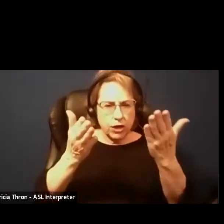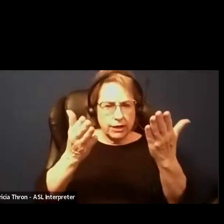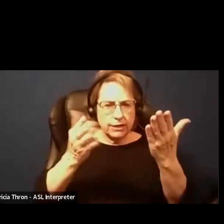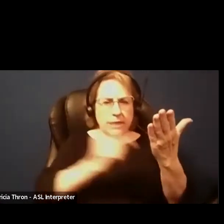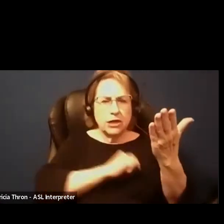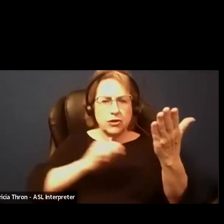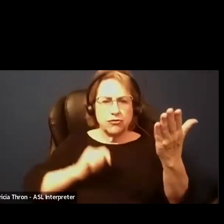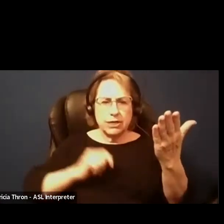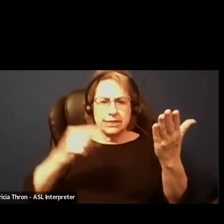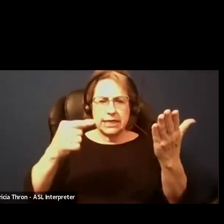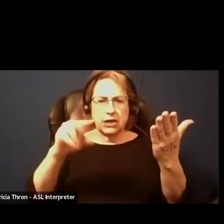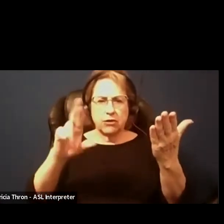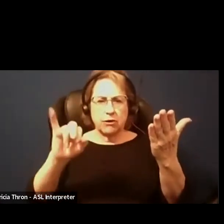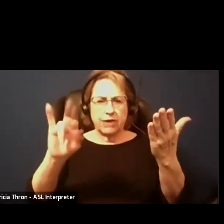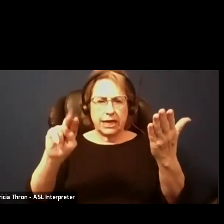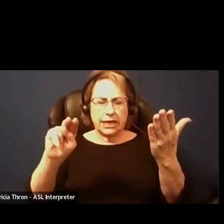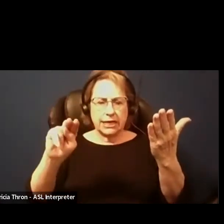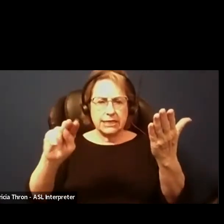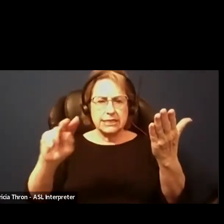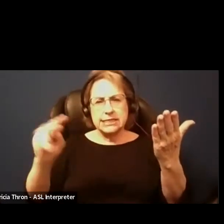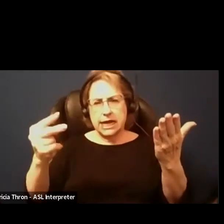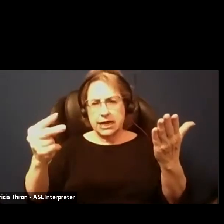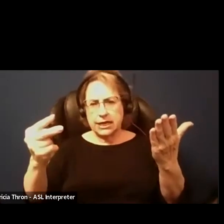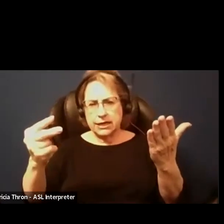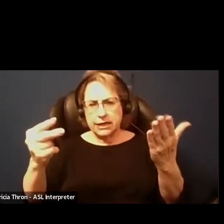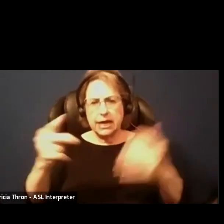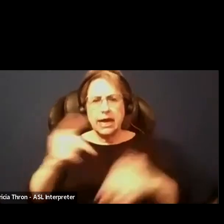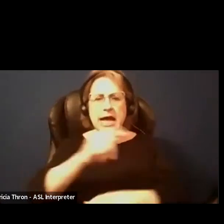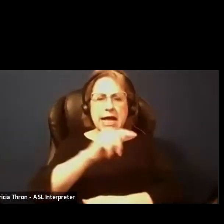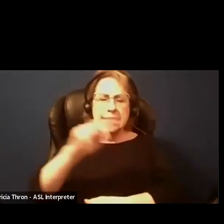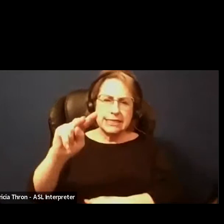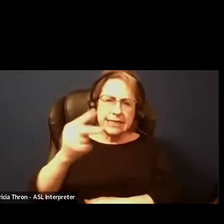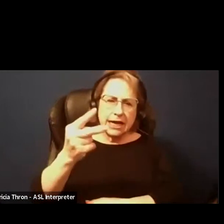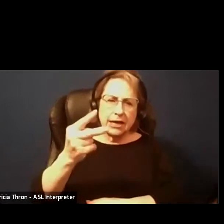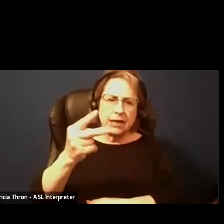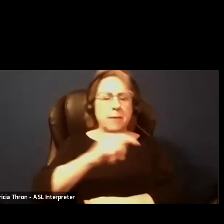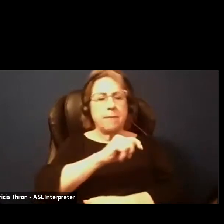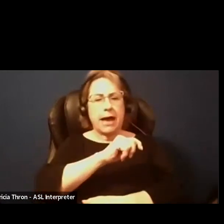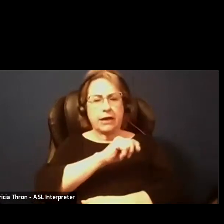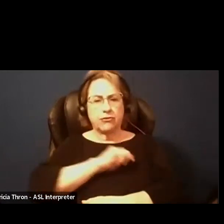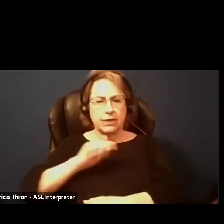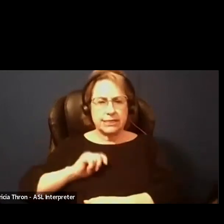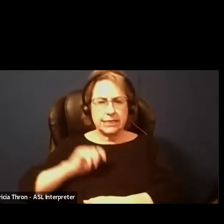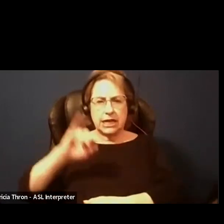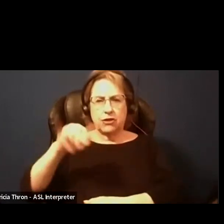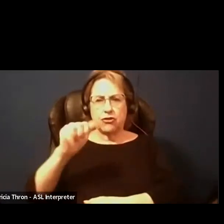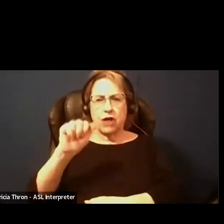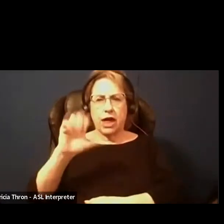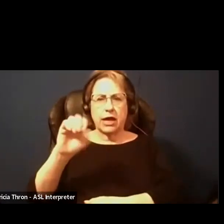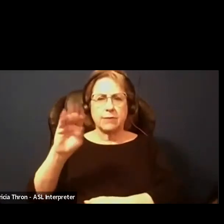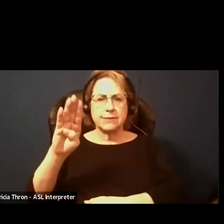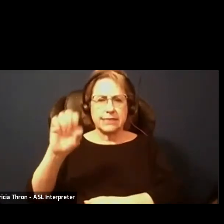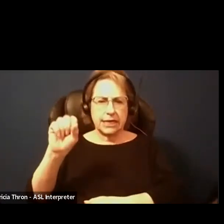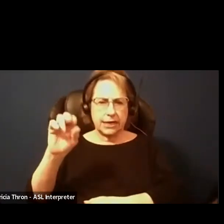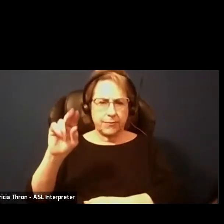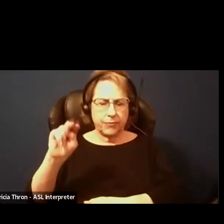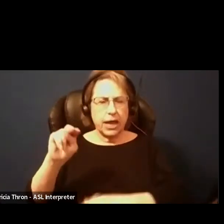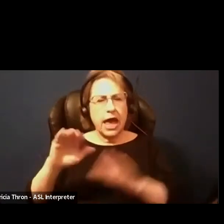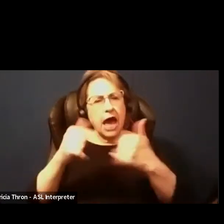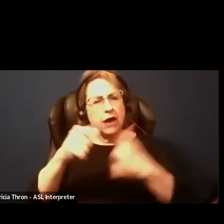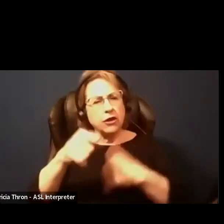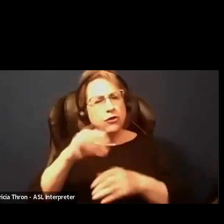for the proclamation. Second. Second. All right, seconded by trustee Jacobson. We're going to start with the vote of the student board members. How do you